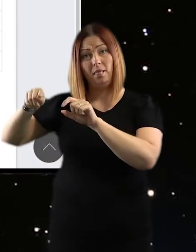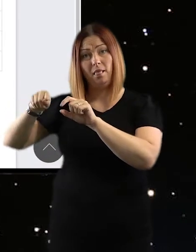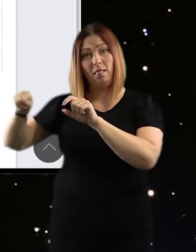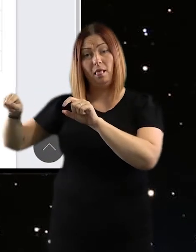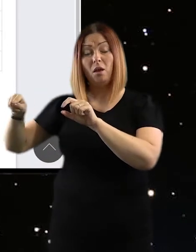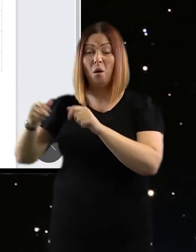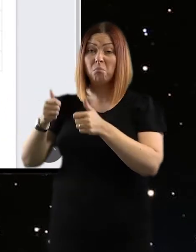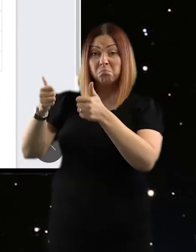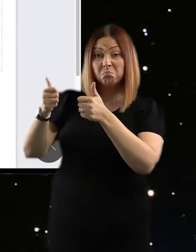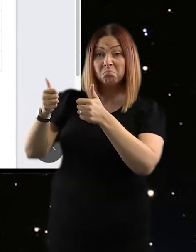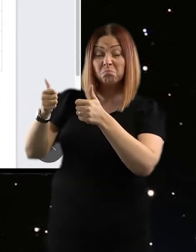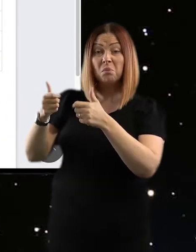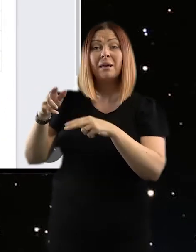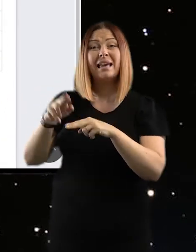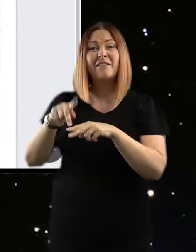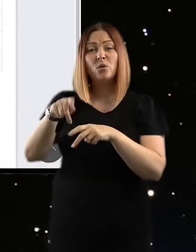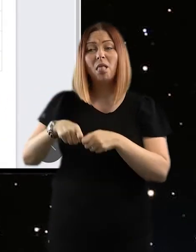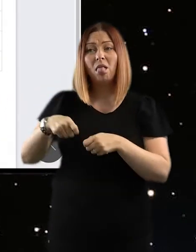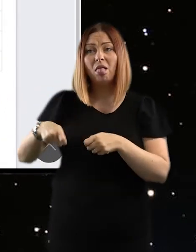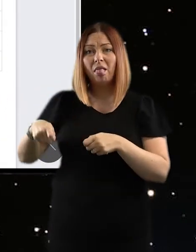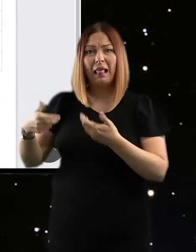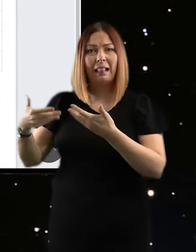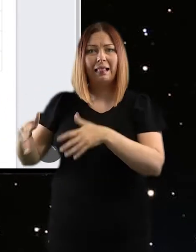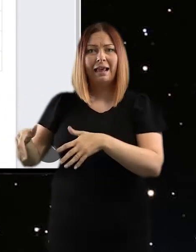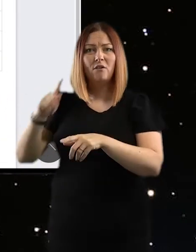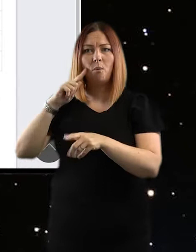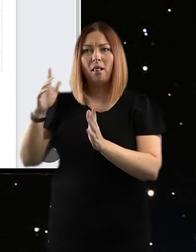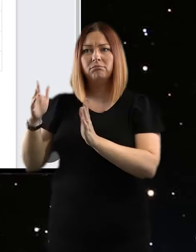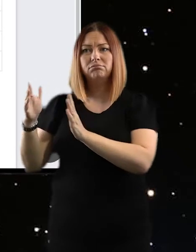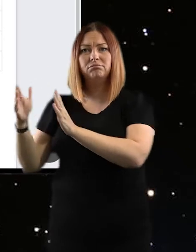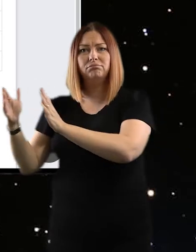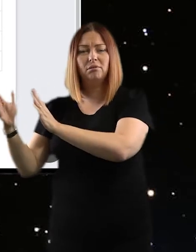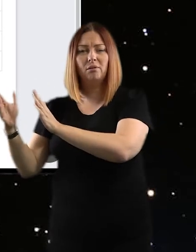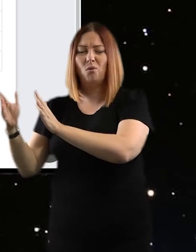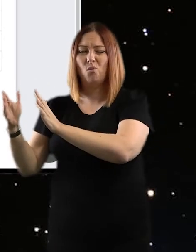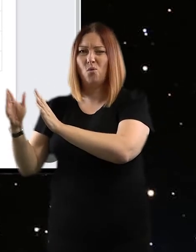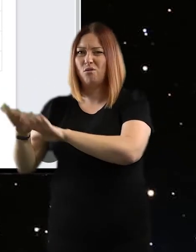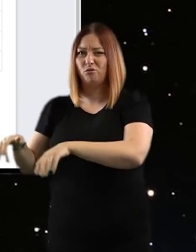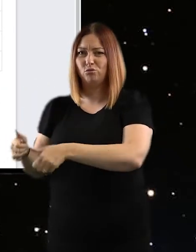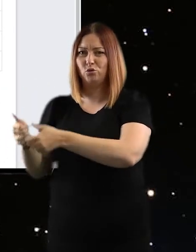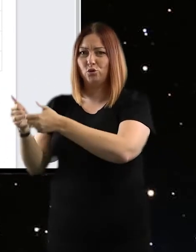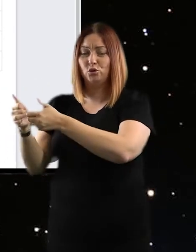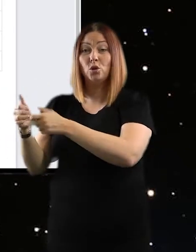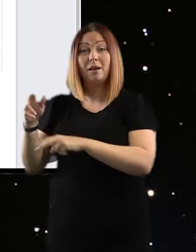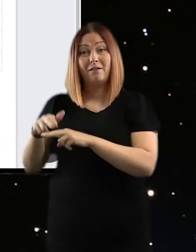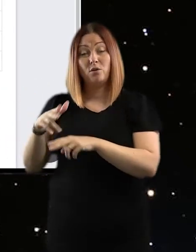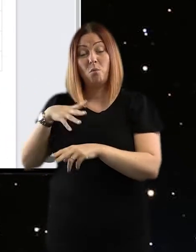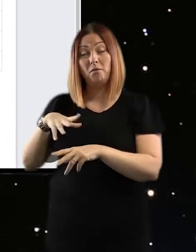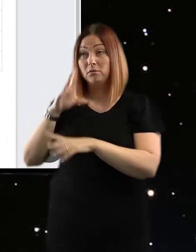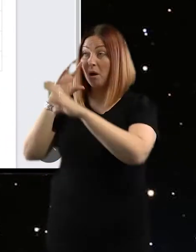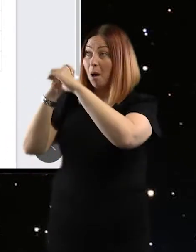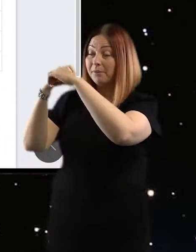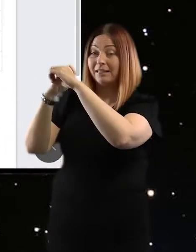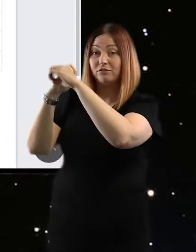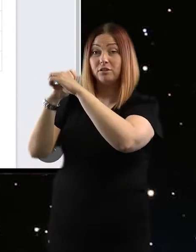if we leave it much later, it's going to correspond to a poor chance. So if we wanted to take an observation of Neptune in the next few months, now